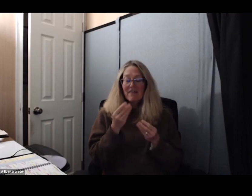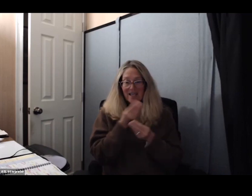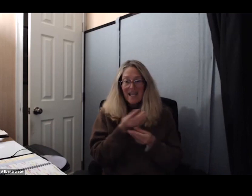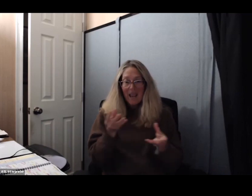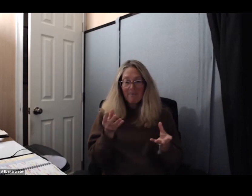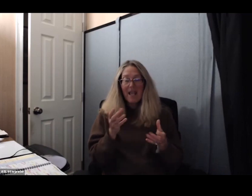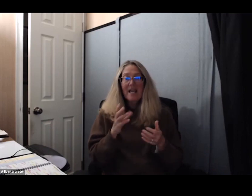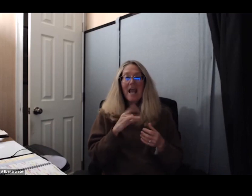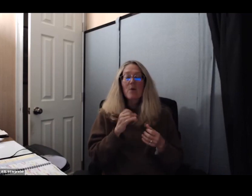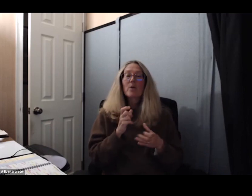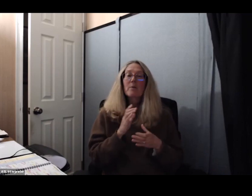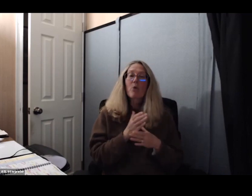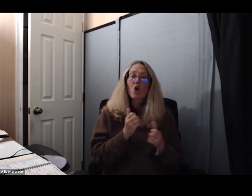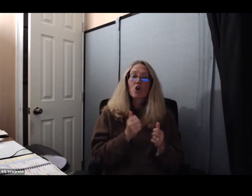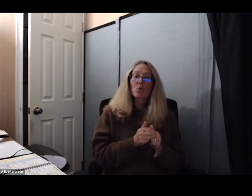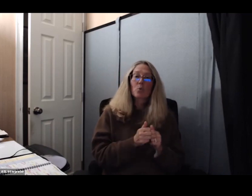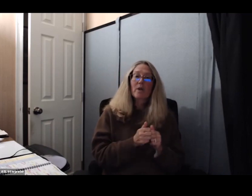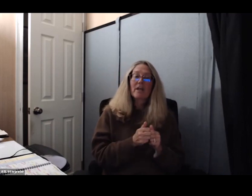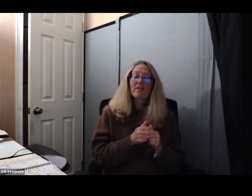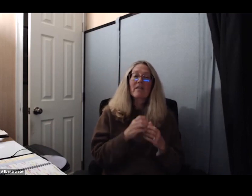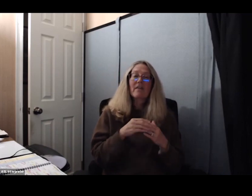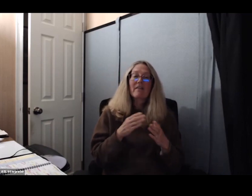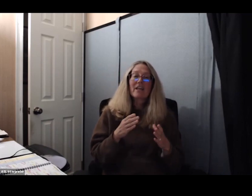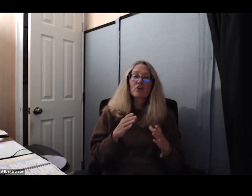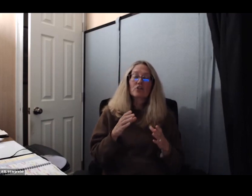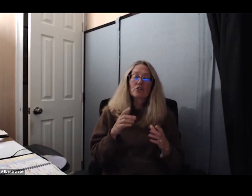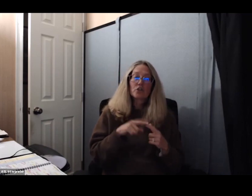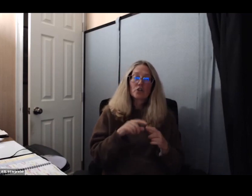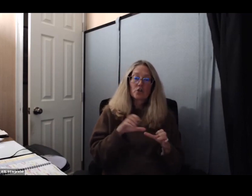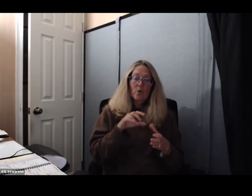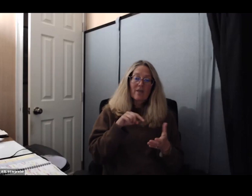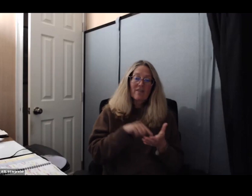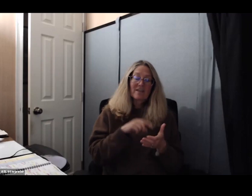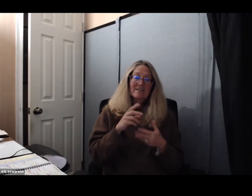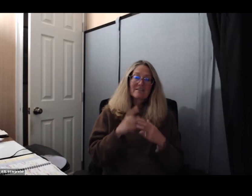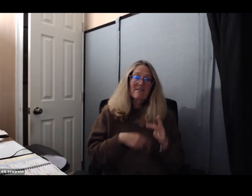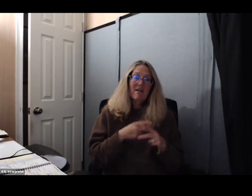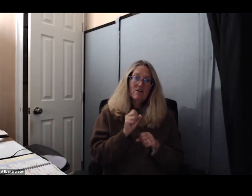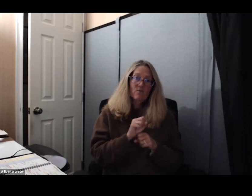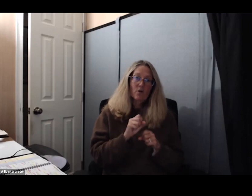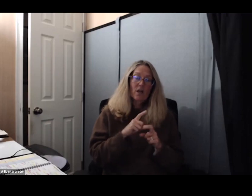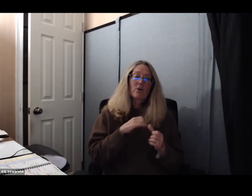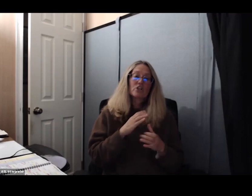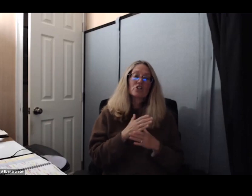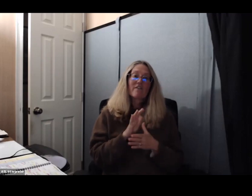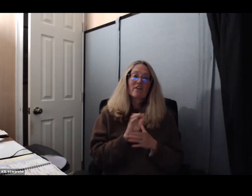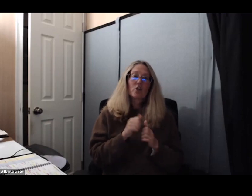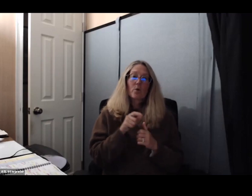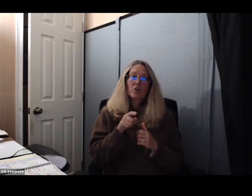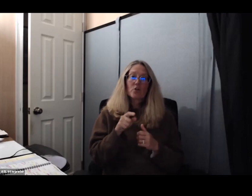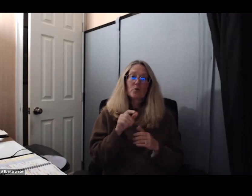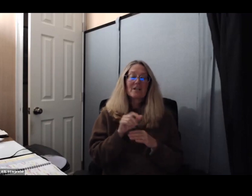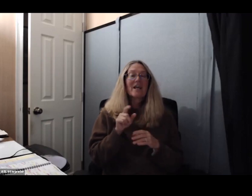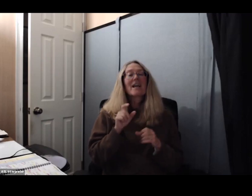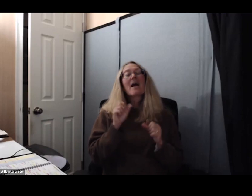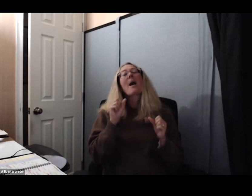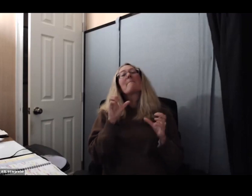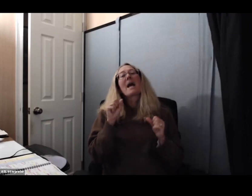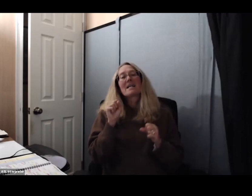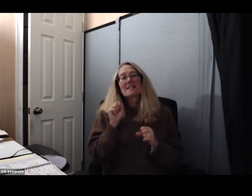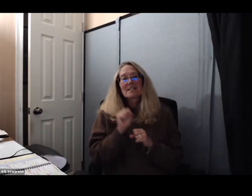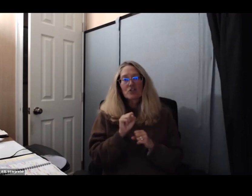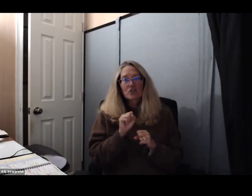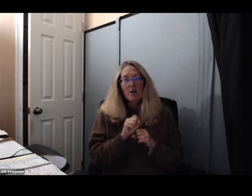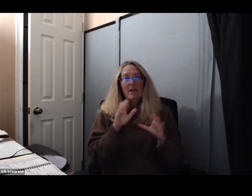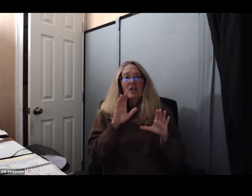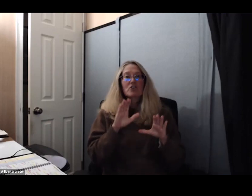with our student leaders to do some of this work. So I want to share that video with you all tonight. They did an amazing job, and it's a